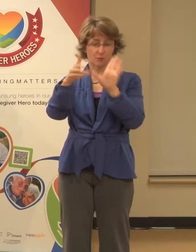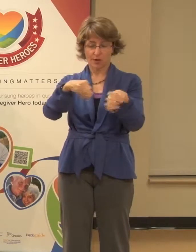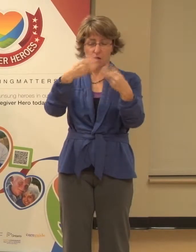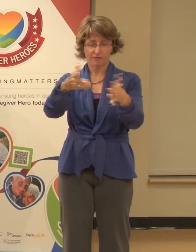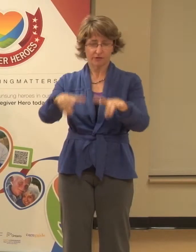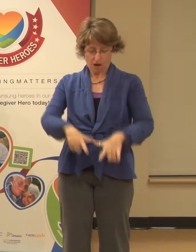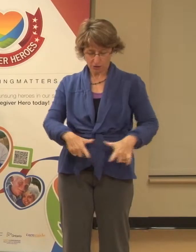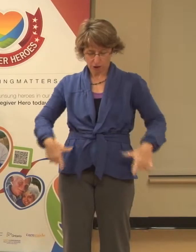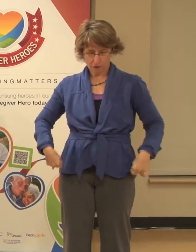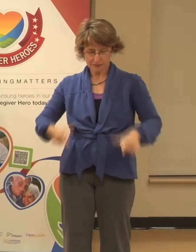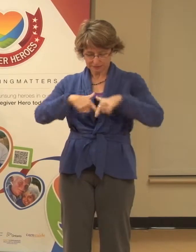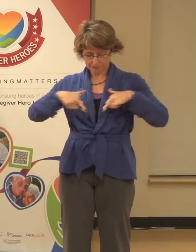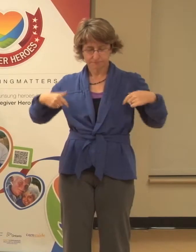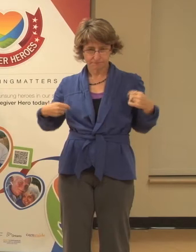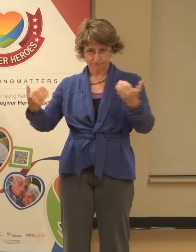as well as